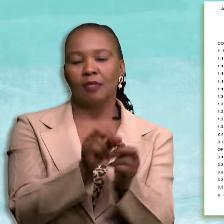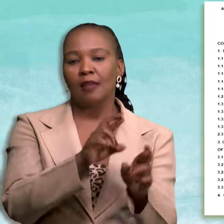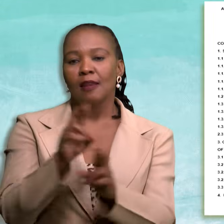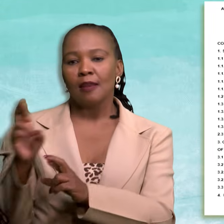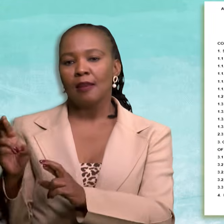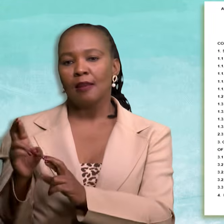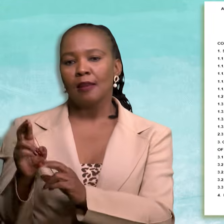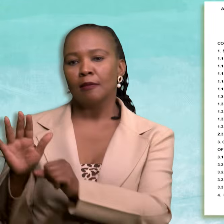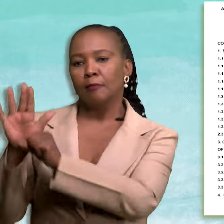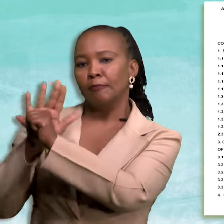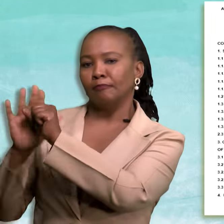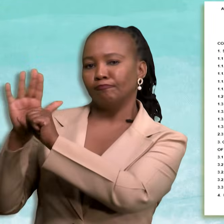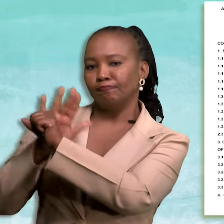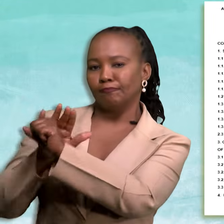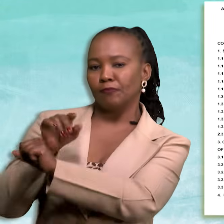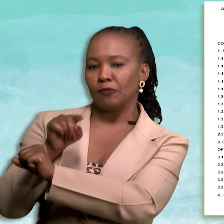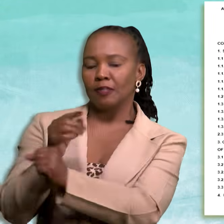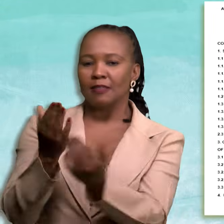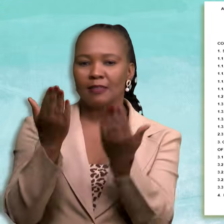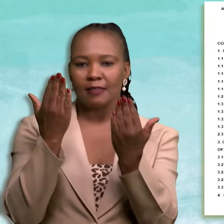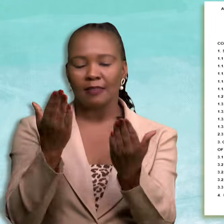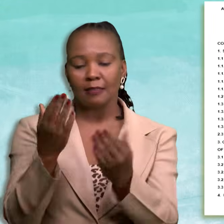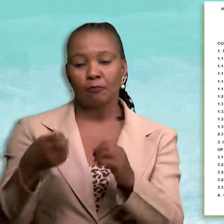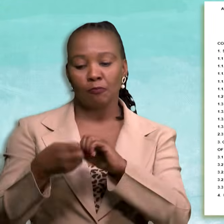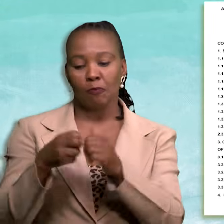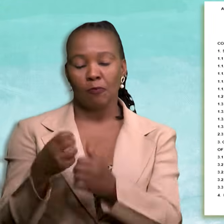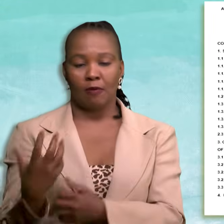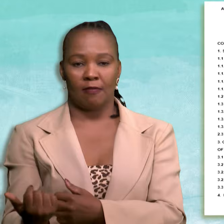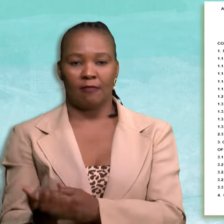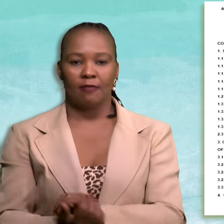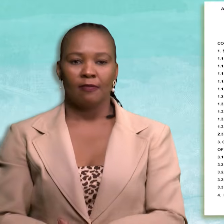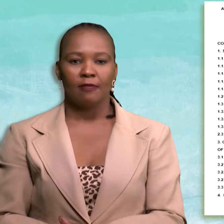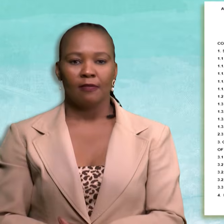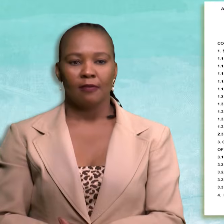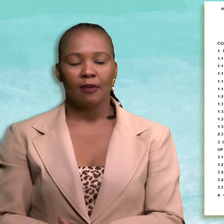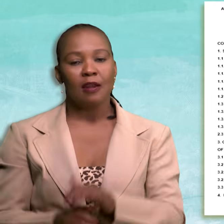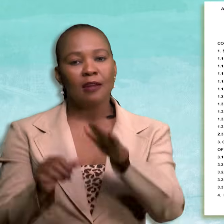of reference and the background of the study or the problem at hand,